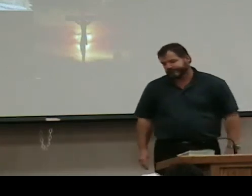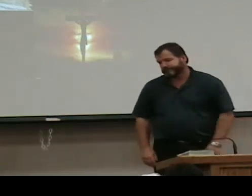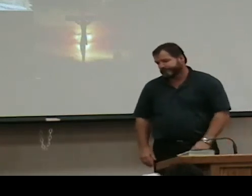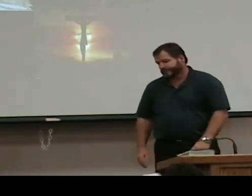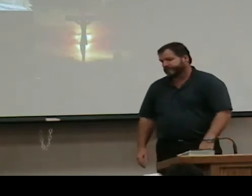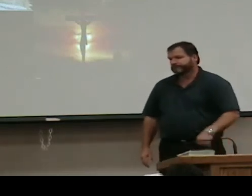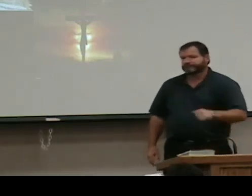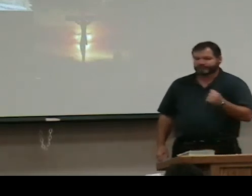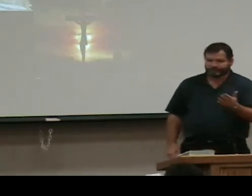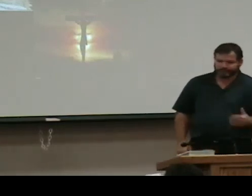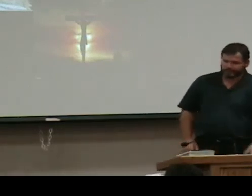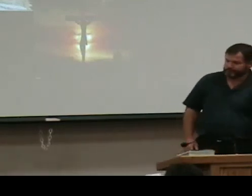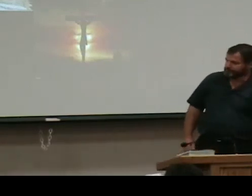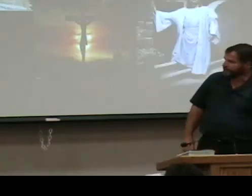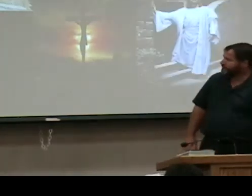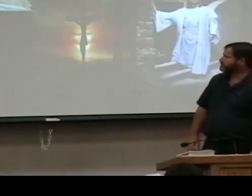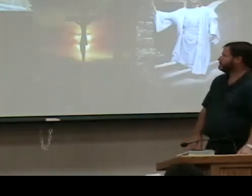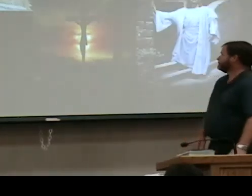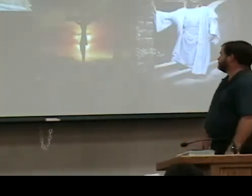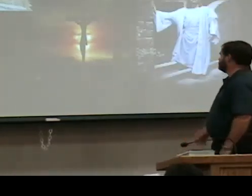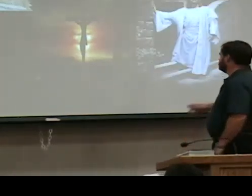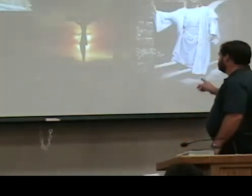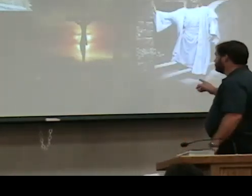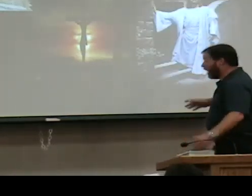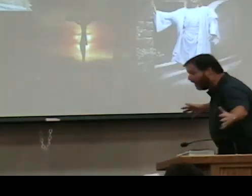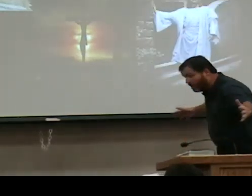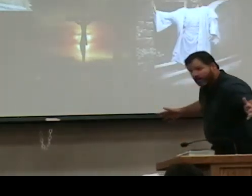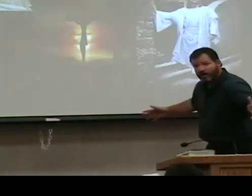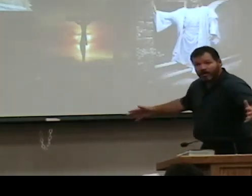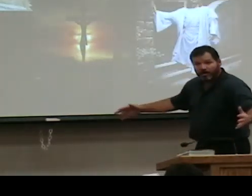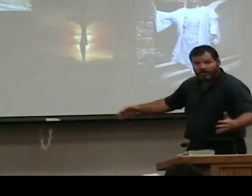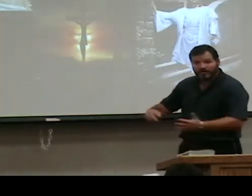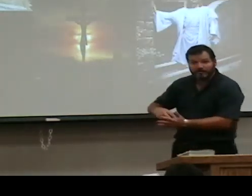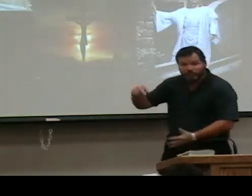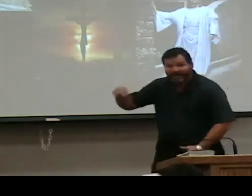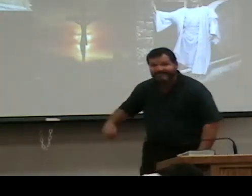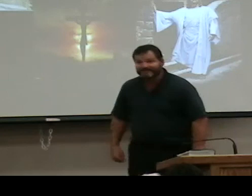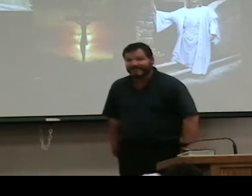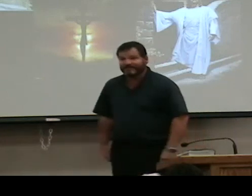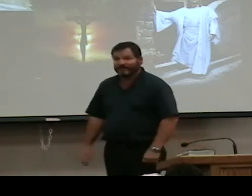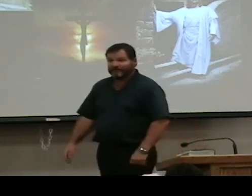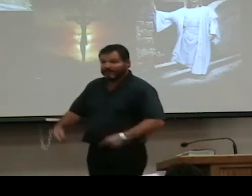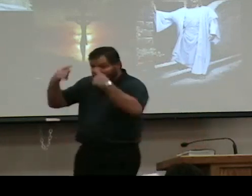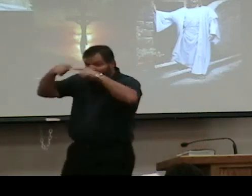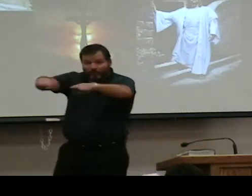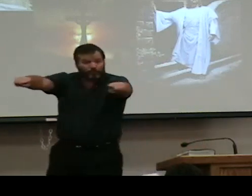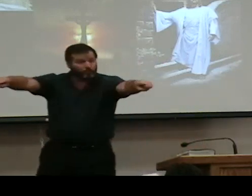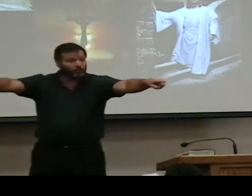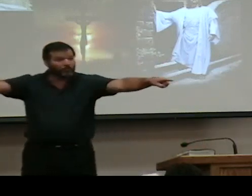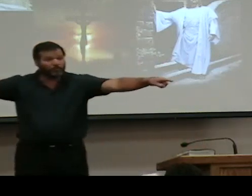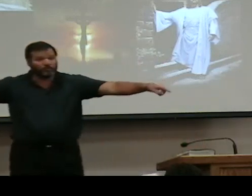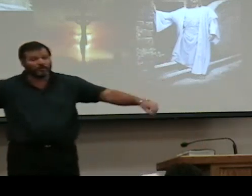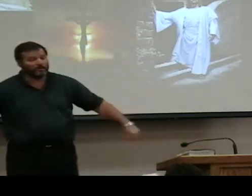But he was put in the tomb, staying there for three days. What, what, what? He arose for you.